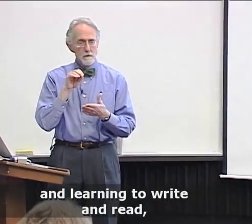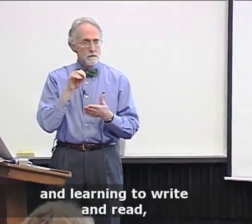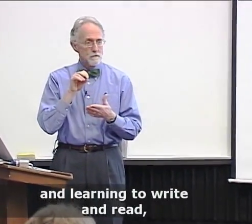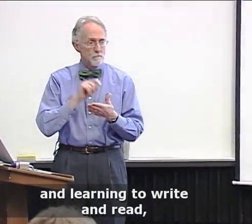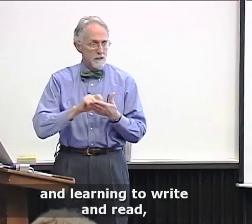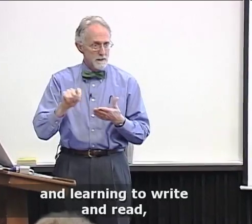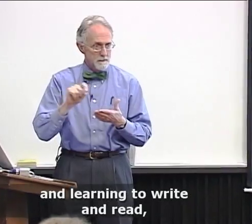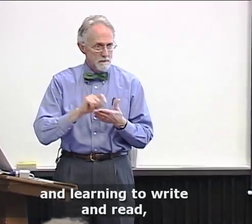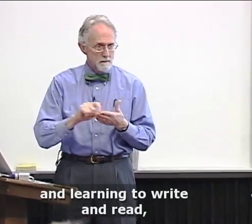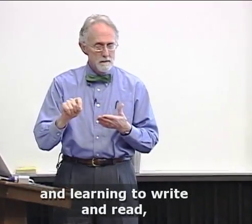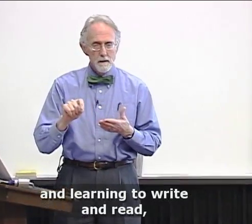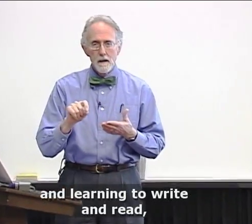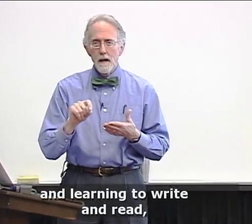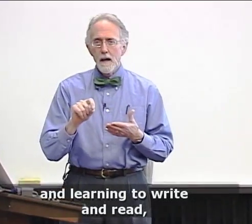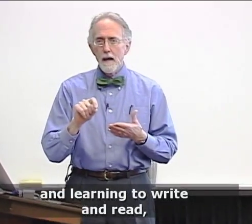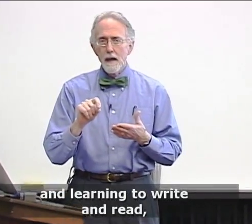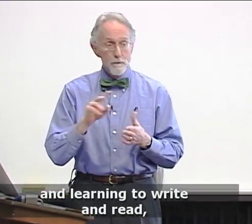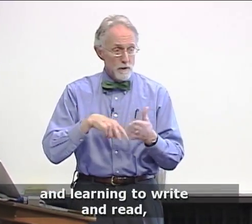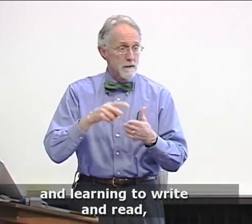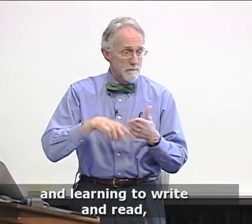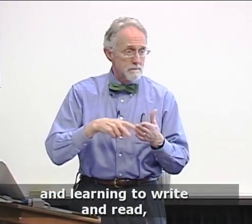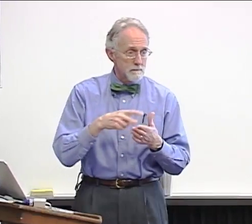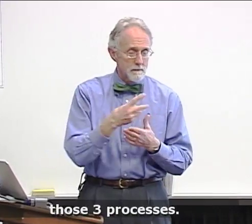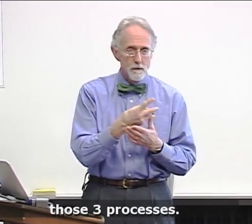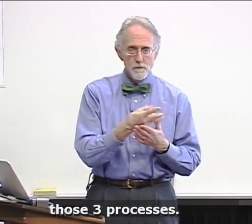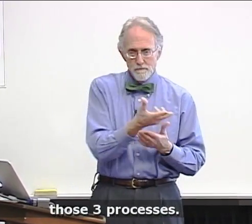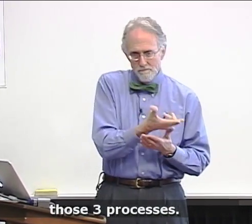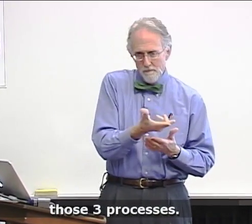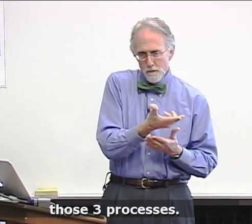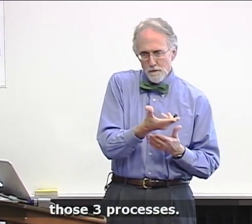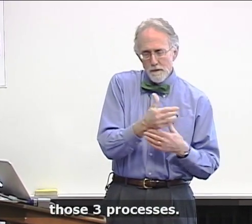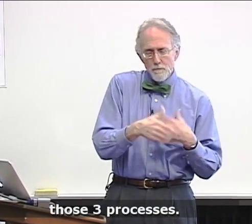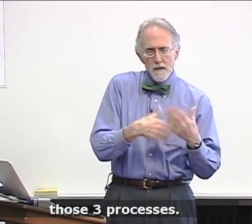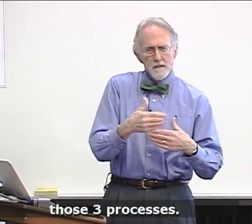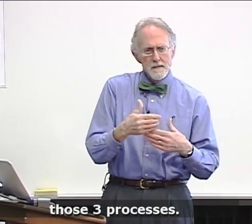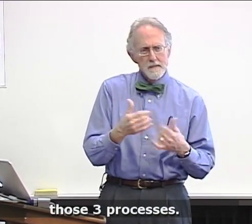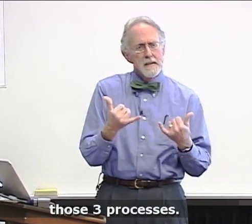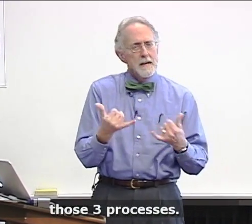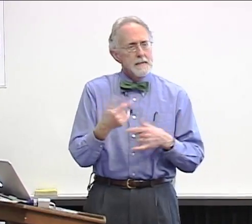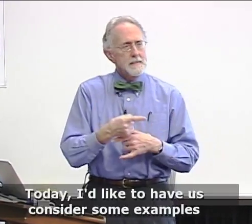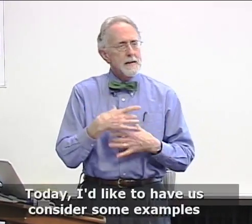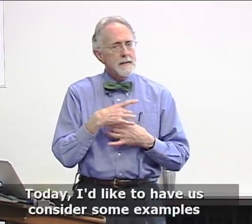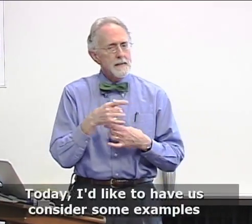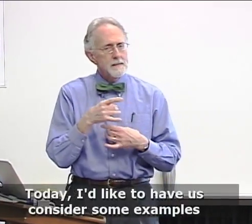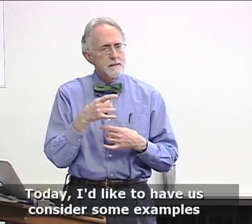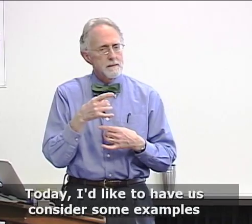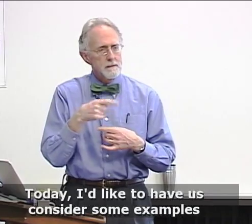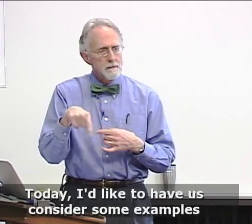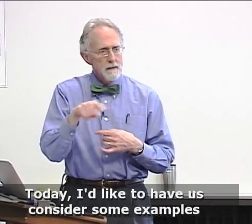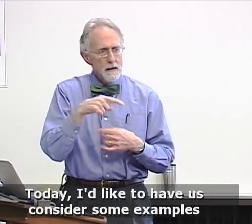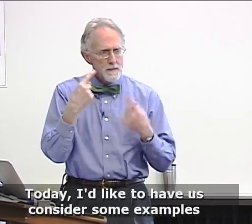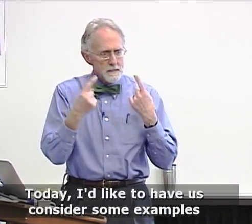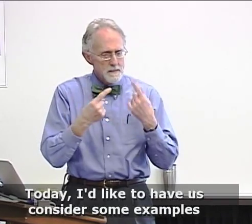to write and read, those three processes. Today I'd like to have us